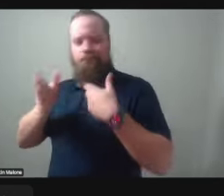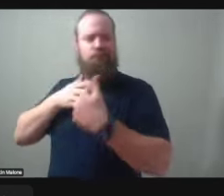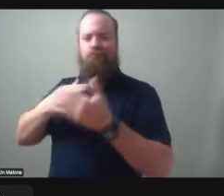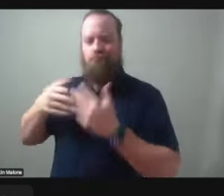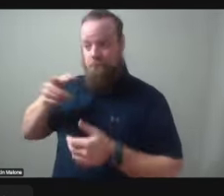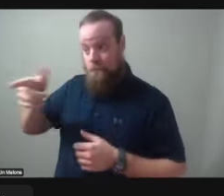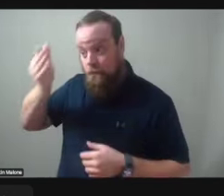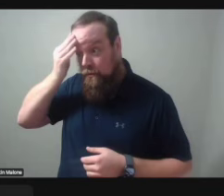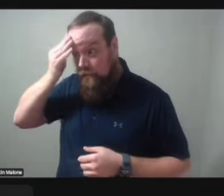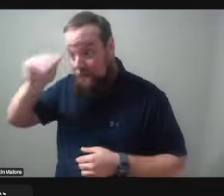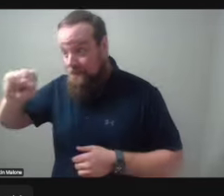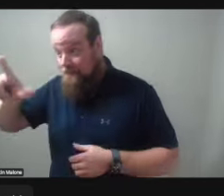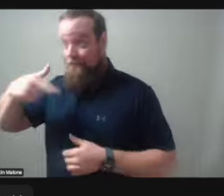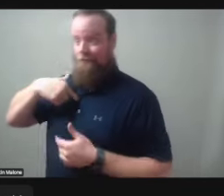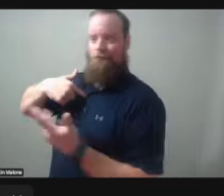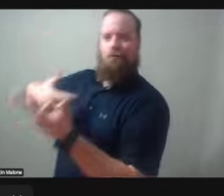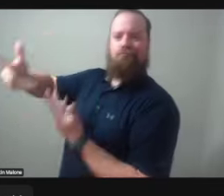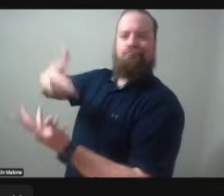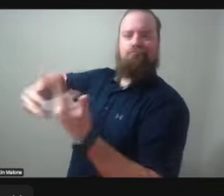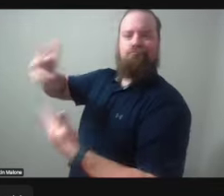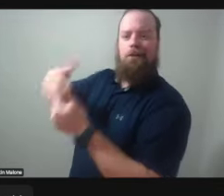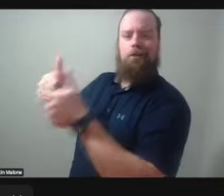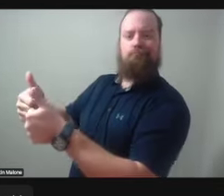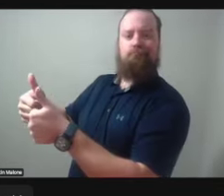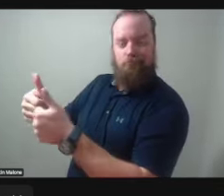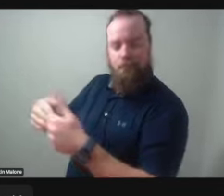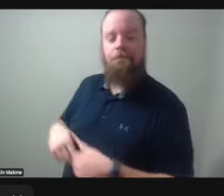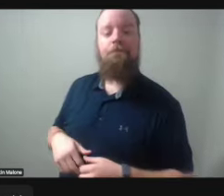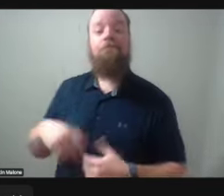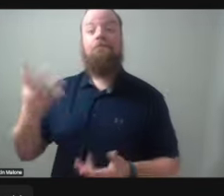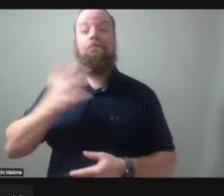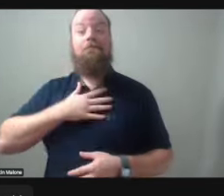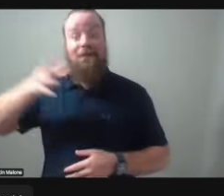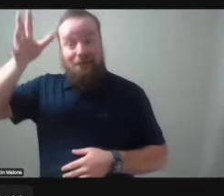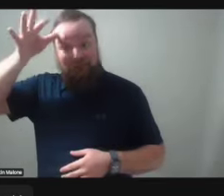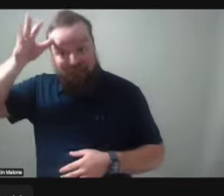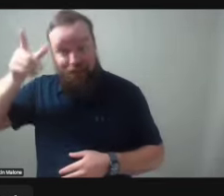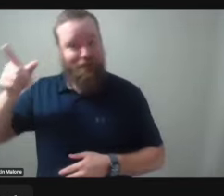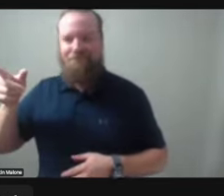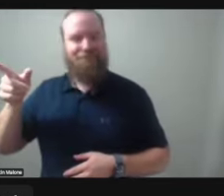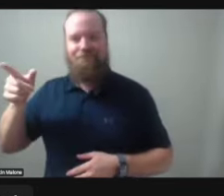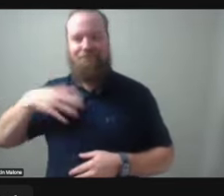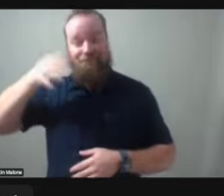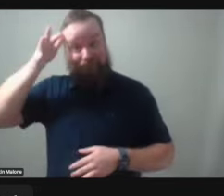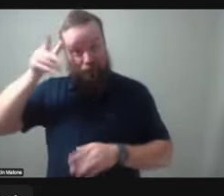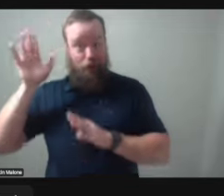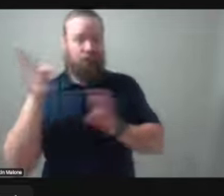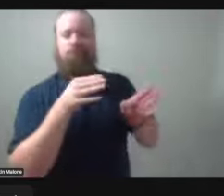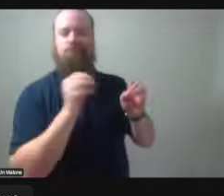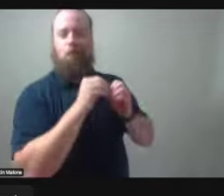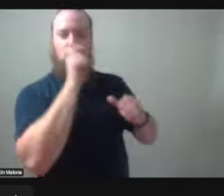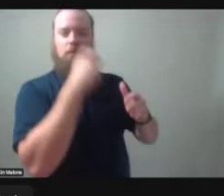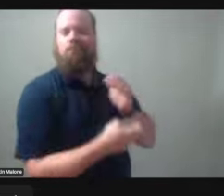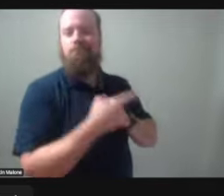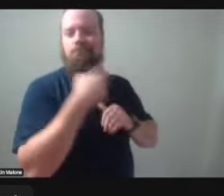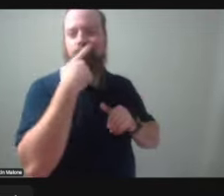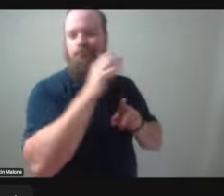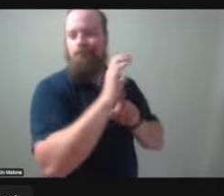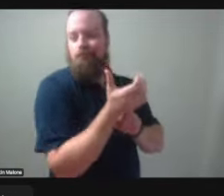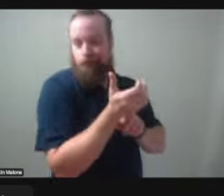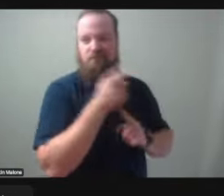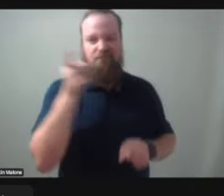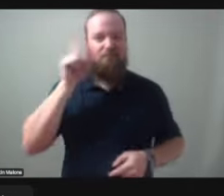more comfortable, more yourself, especially if you know somebody who speaks ASL. My